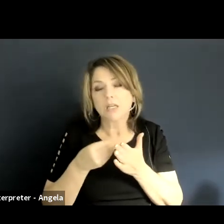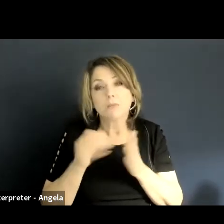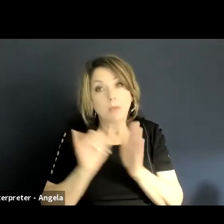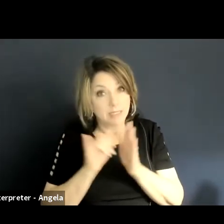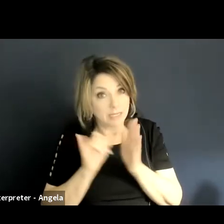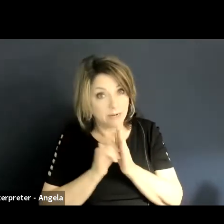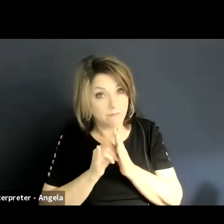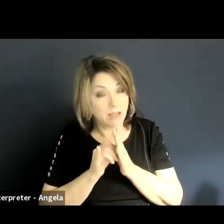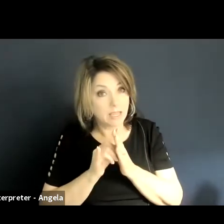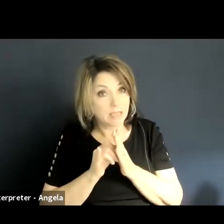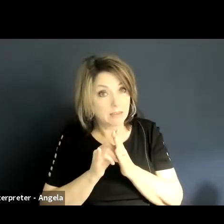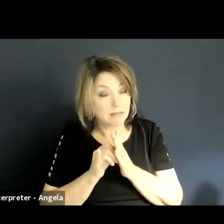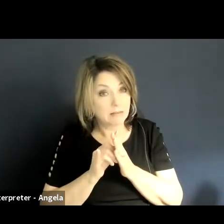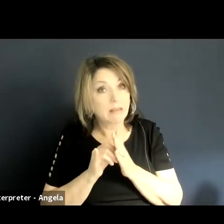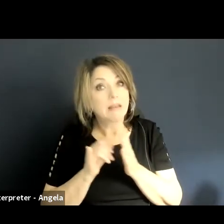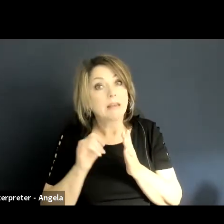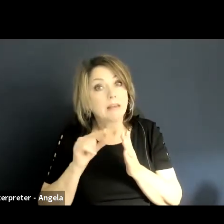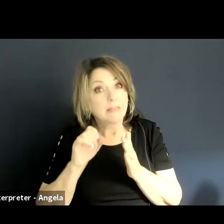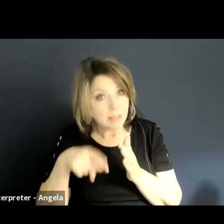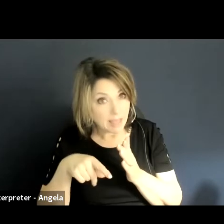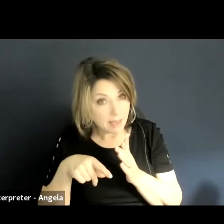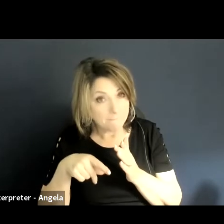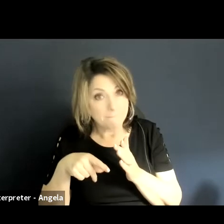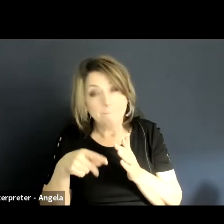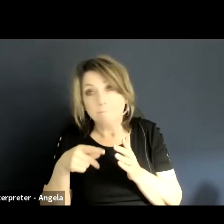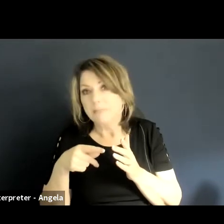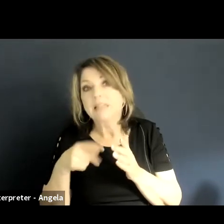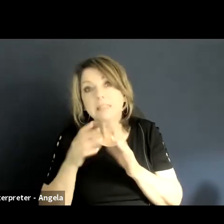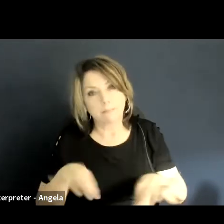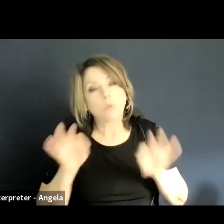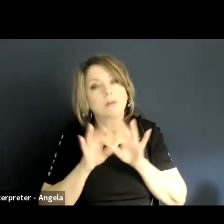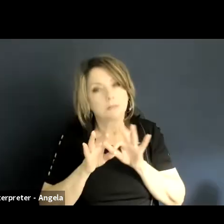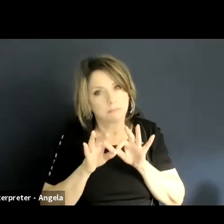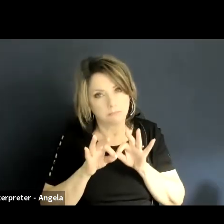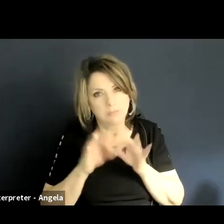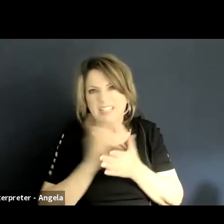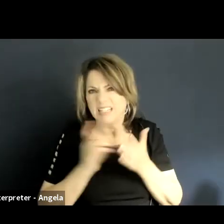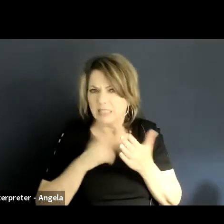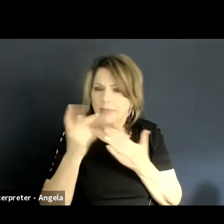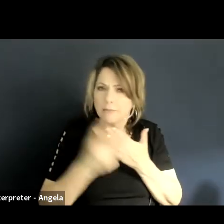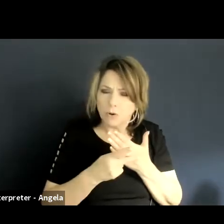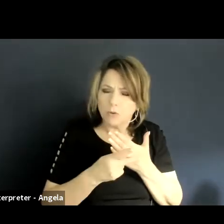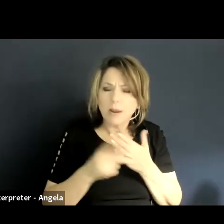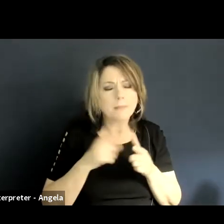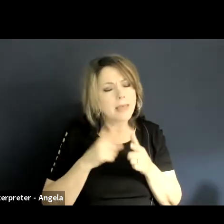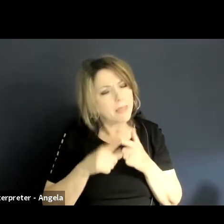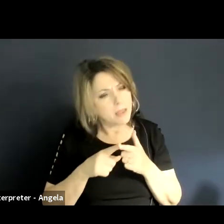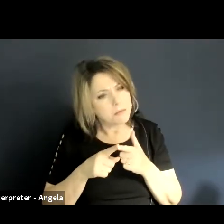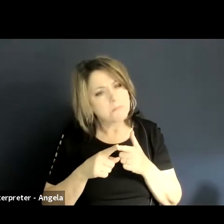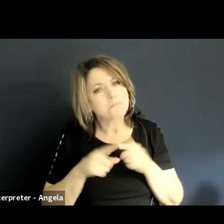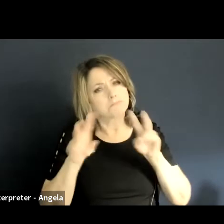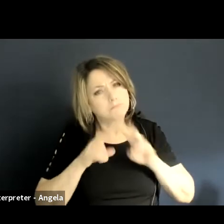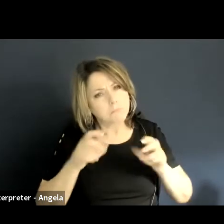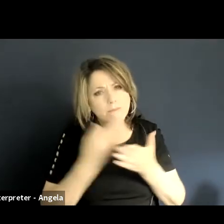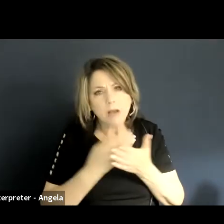program gap, is very important. Design the program, then you begin to look at the finances. How much